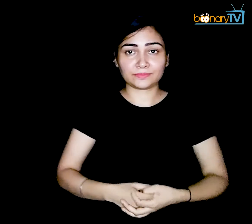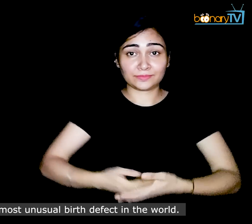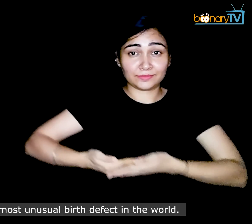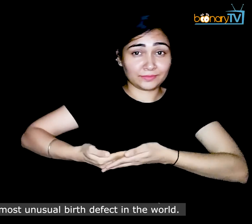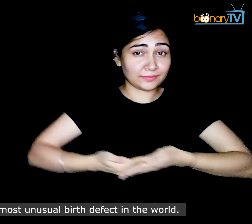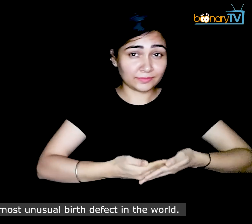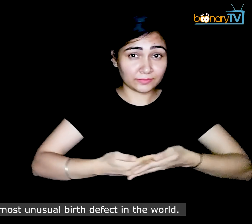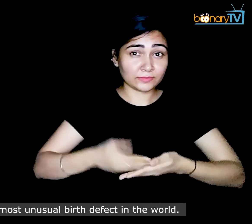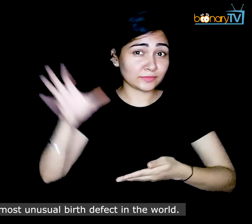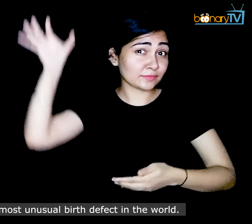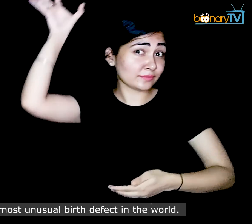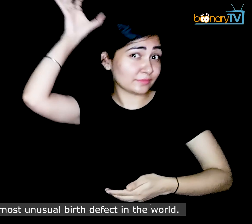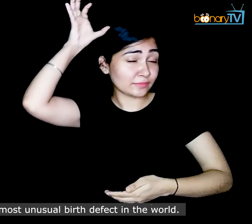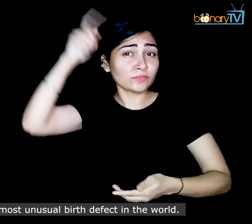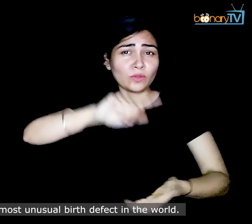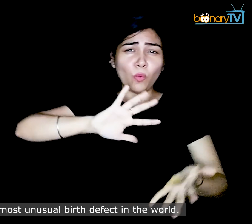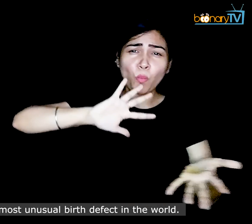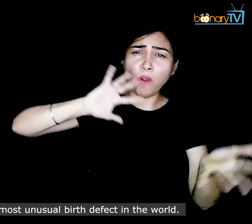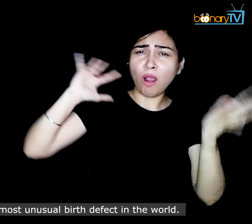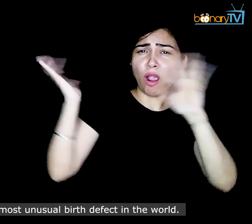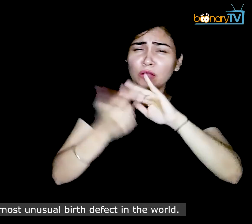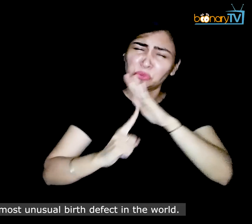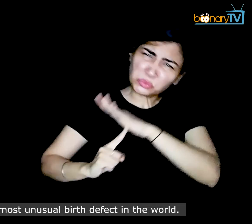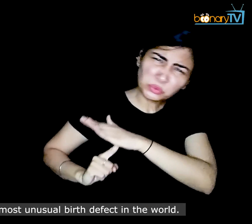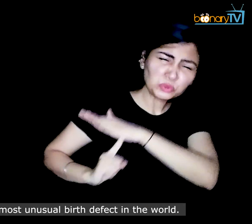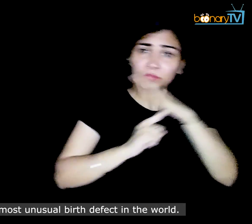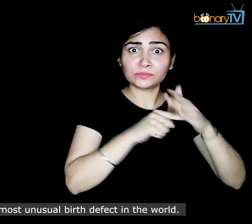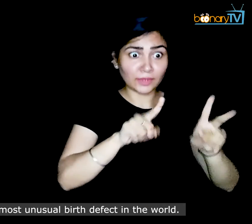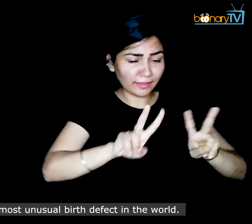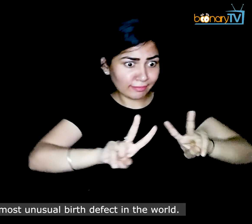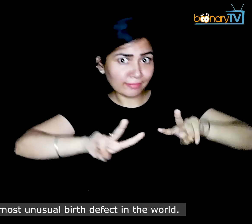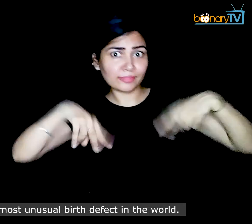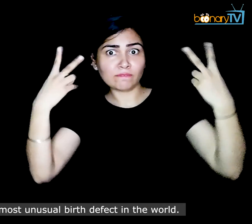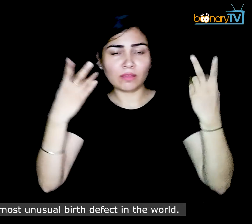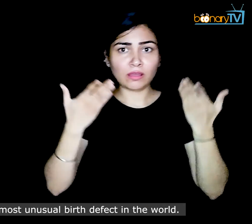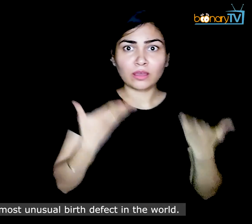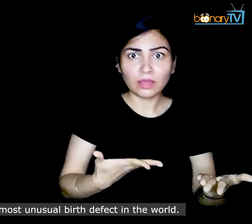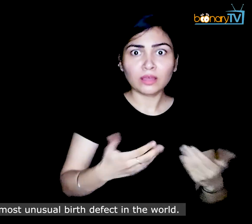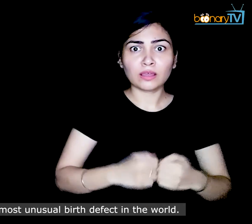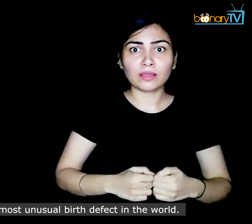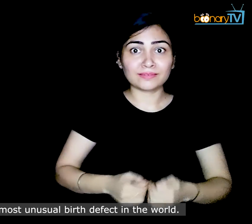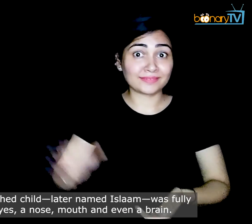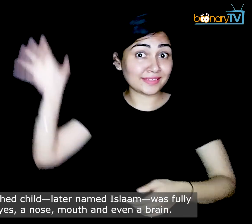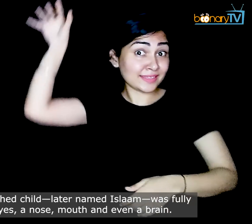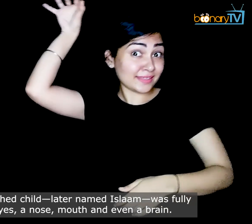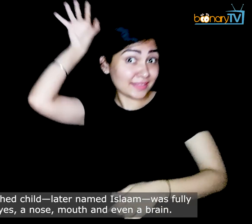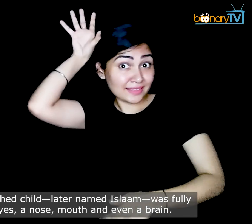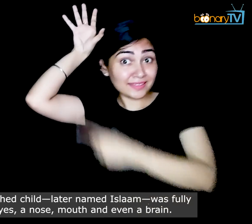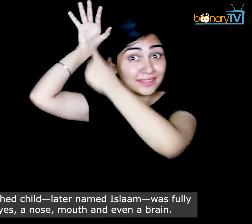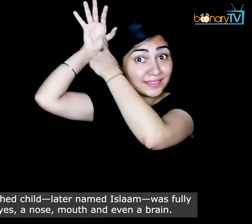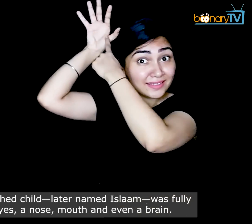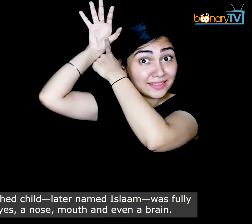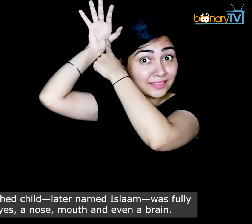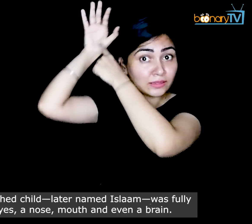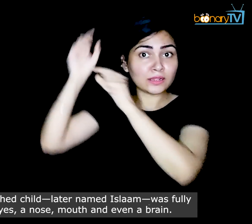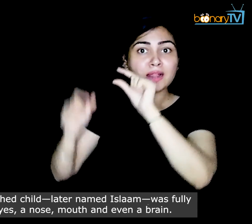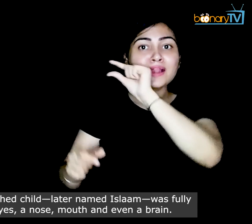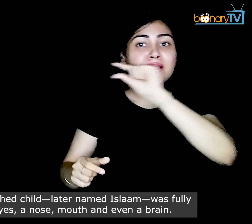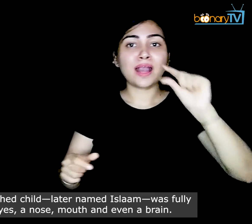The twins had the most unusual birth defect in the world. The head of the attached child, later